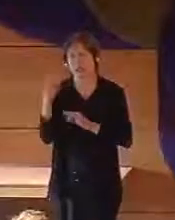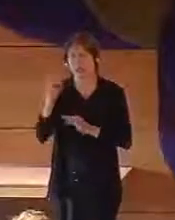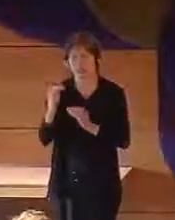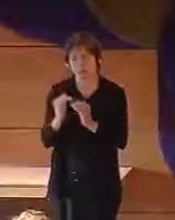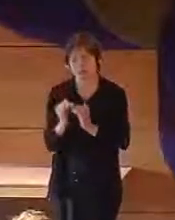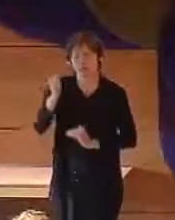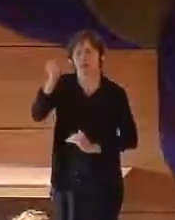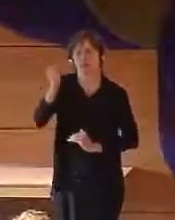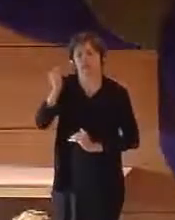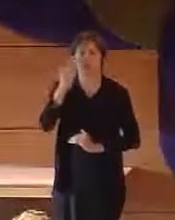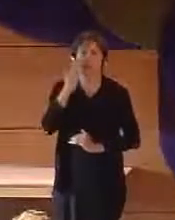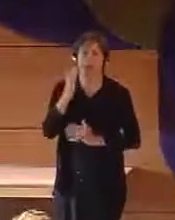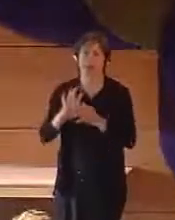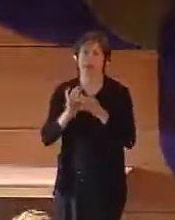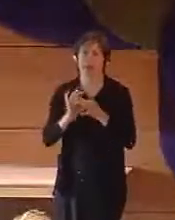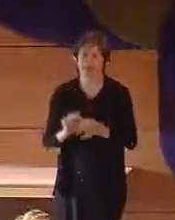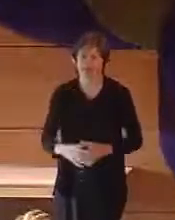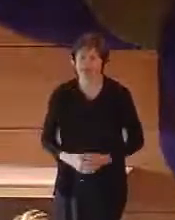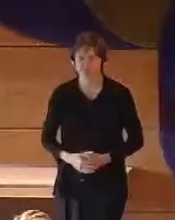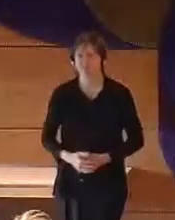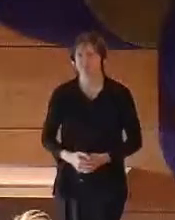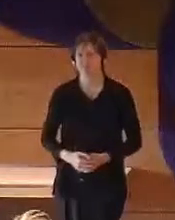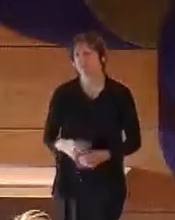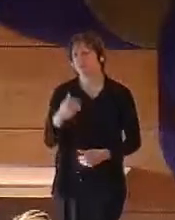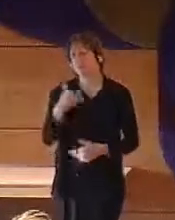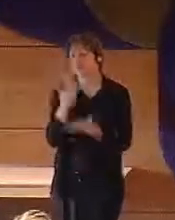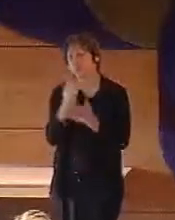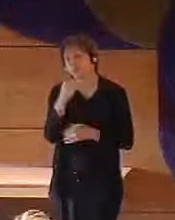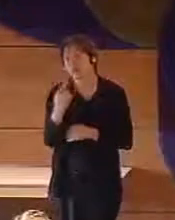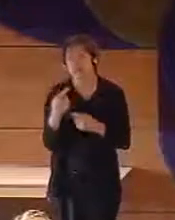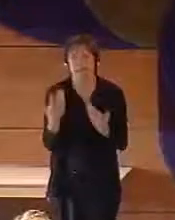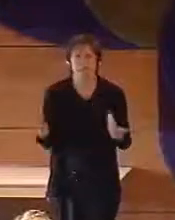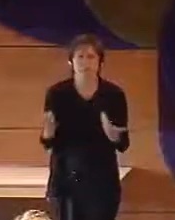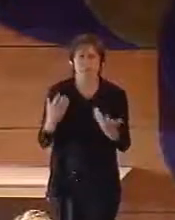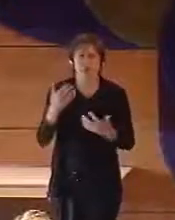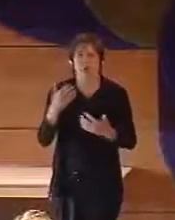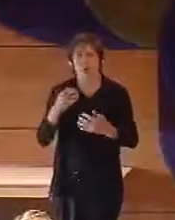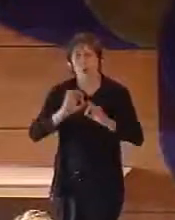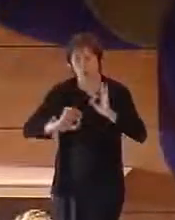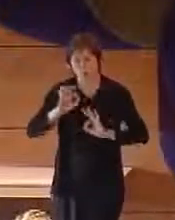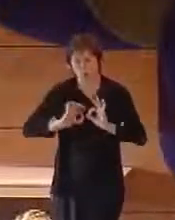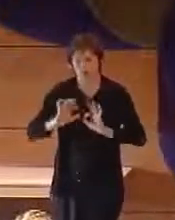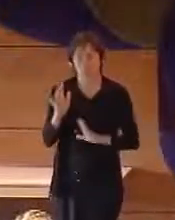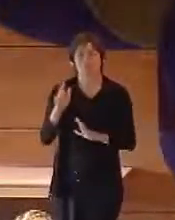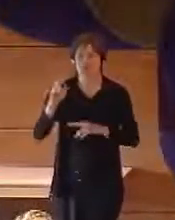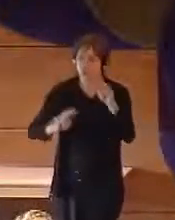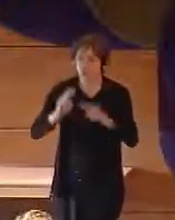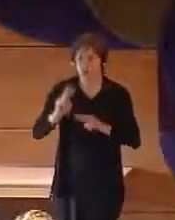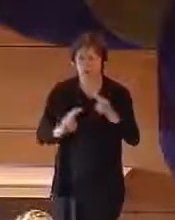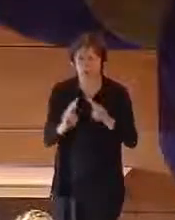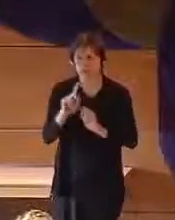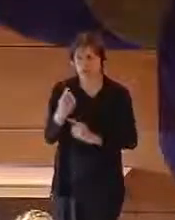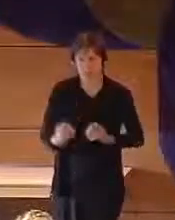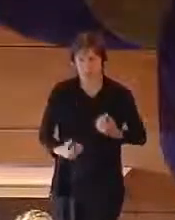remember what I said about hormones? So they're different hormones produced by different glands. So you have growth hormone, which makes you grow,